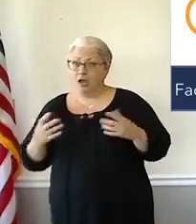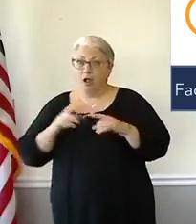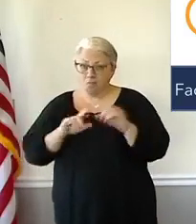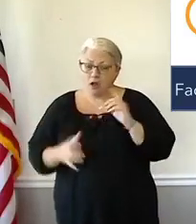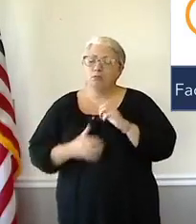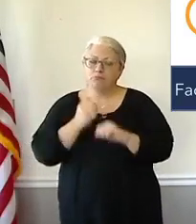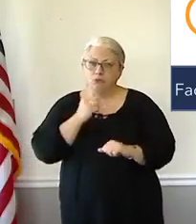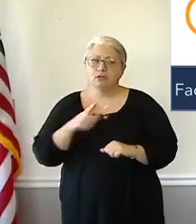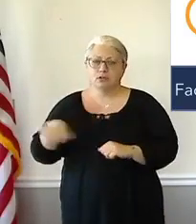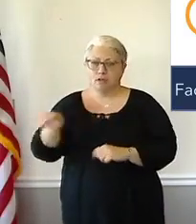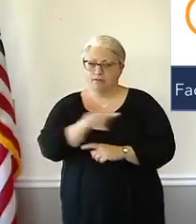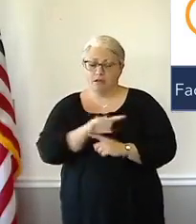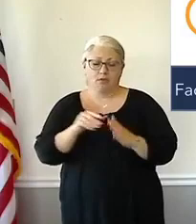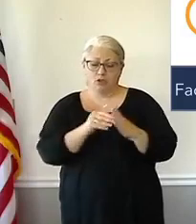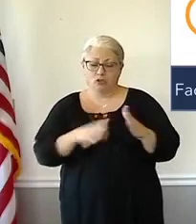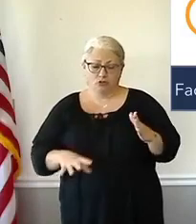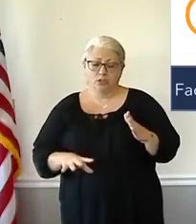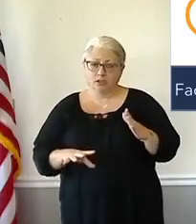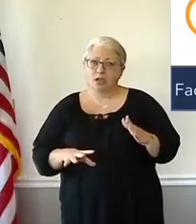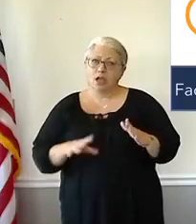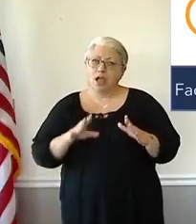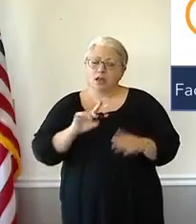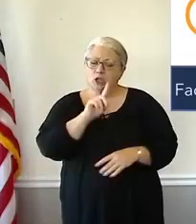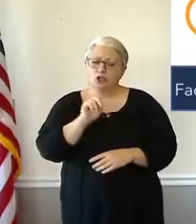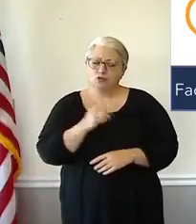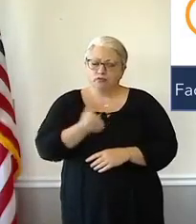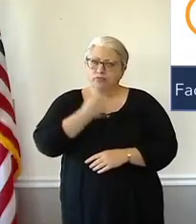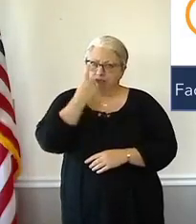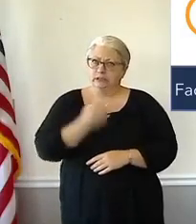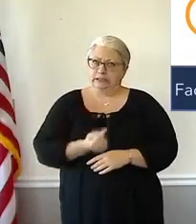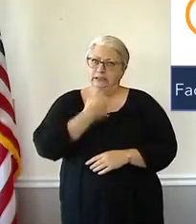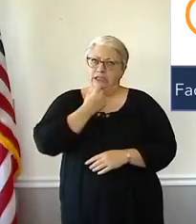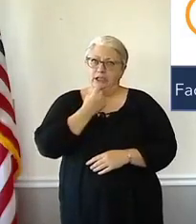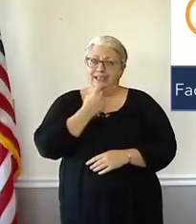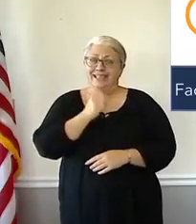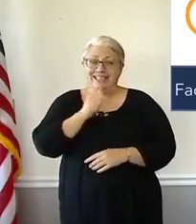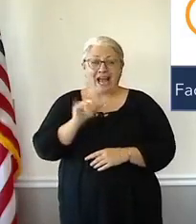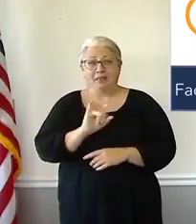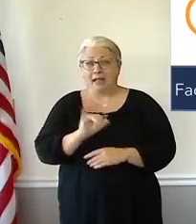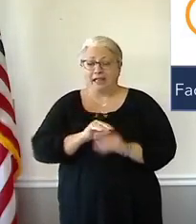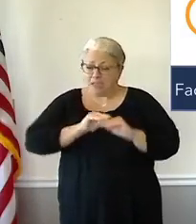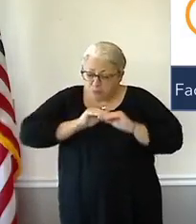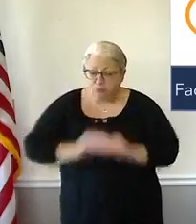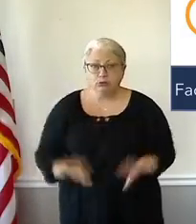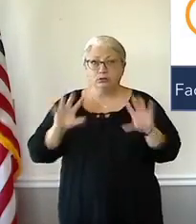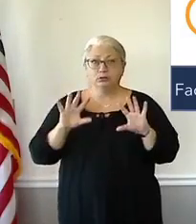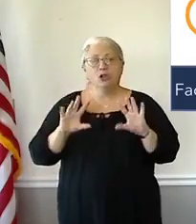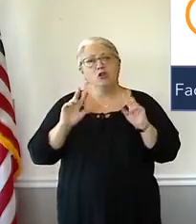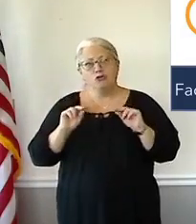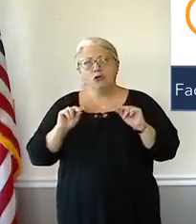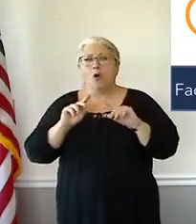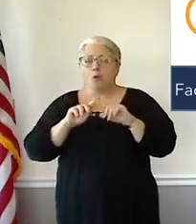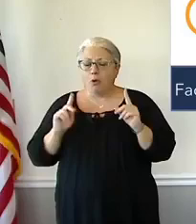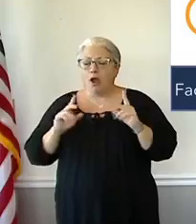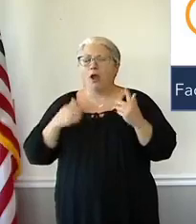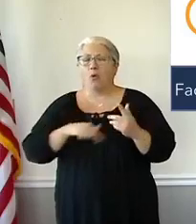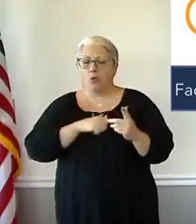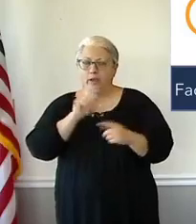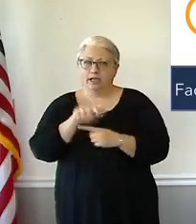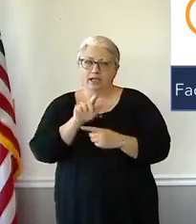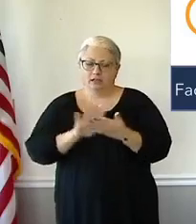are. We are not seeing any rampant transmission of the disease. That said, we need college students to